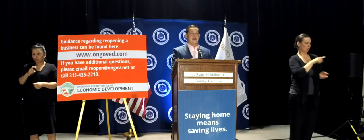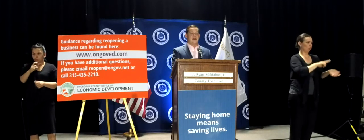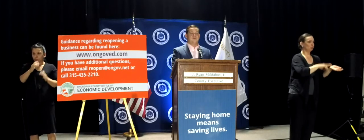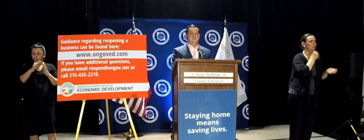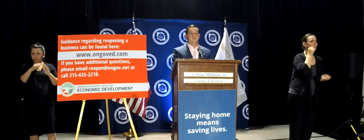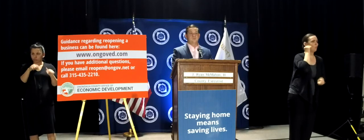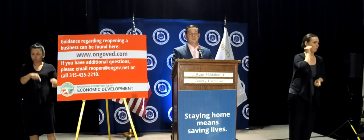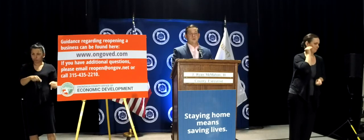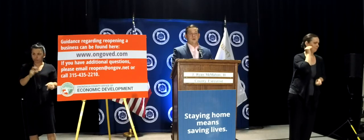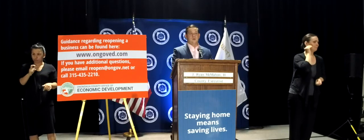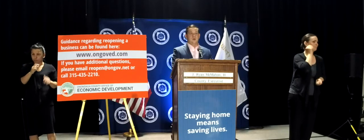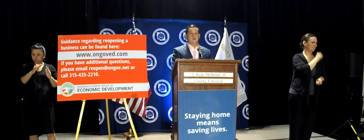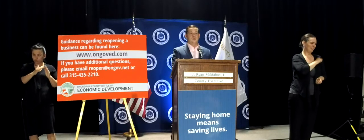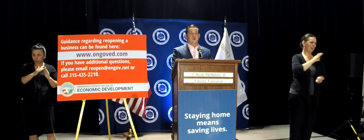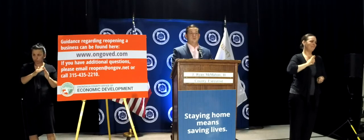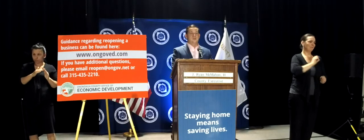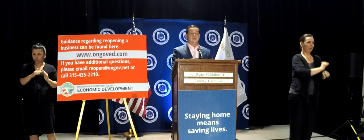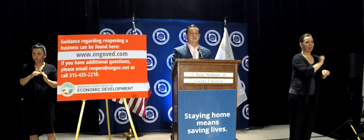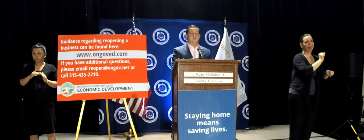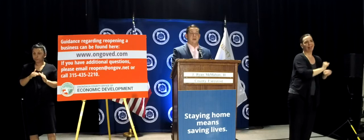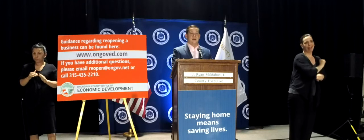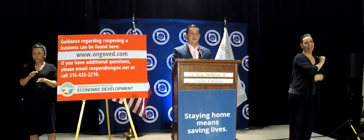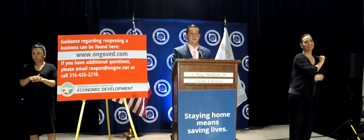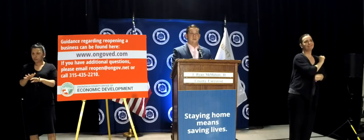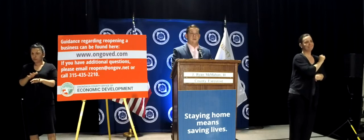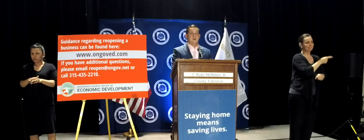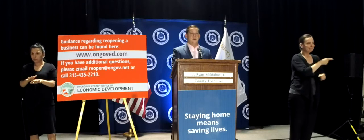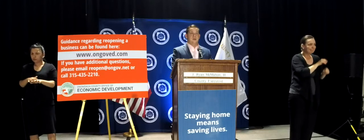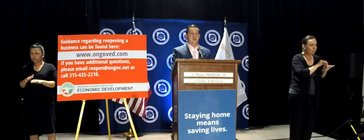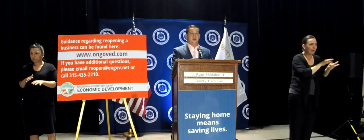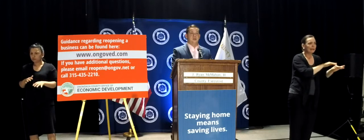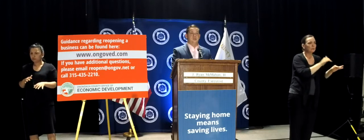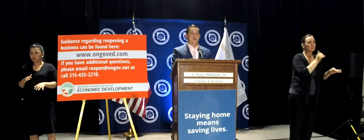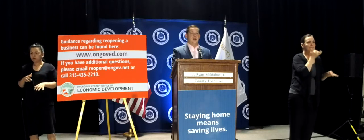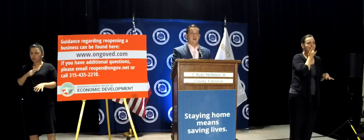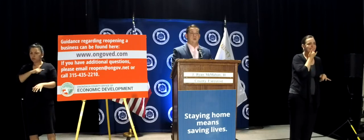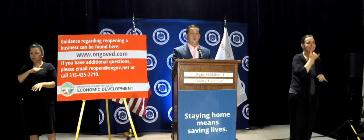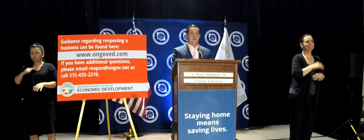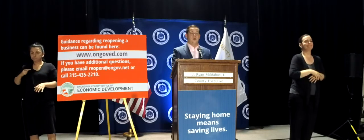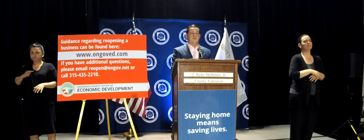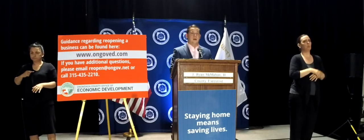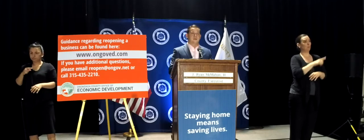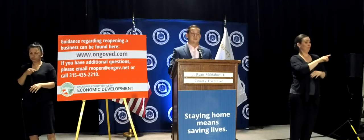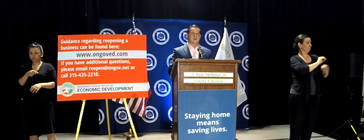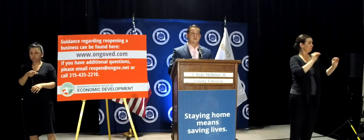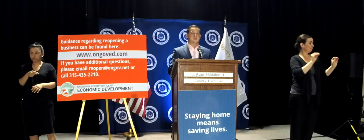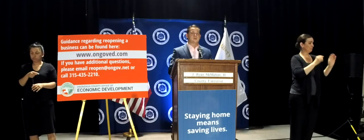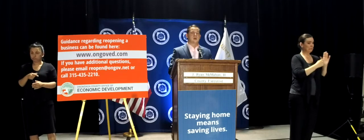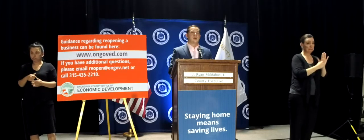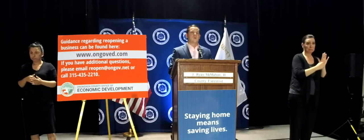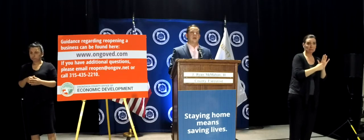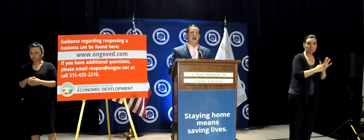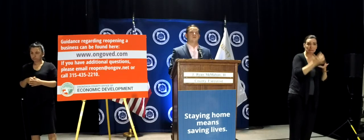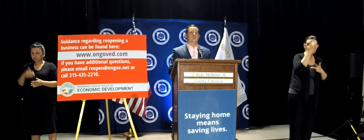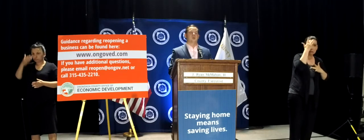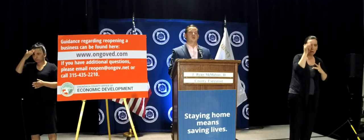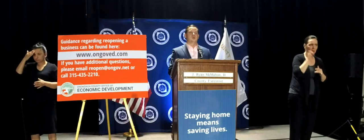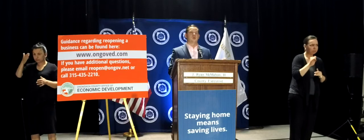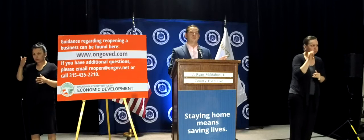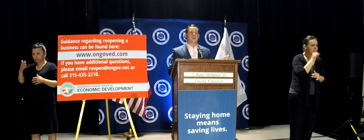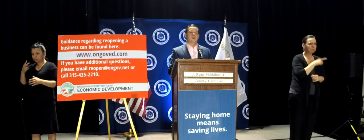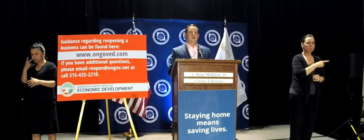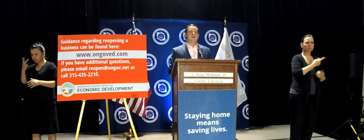essentially staff of nursing homes, asymptomatic. A challenge. We don't know enough about these cases. We have